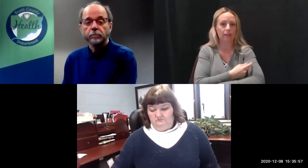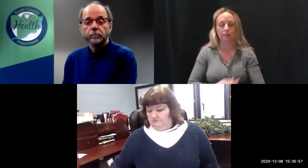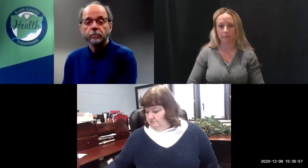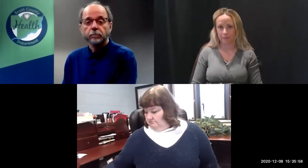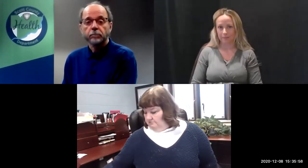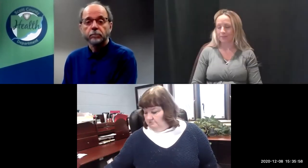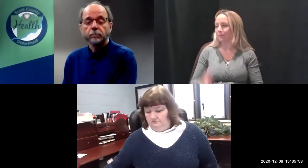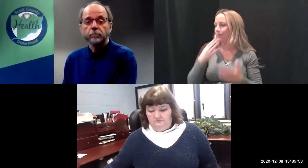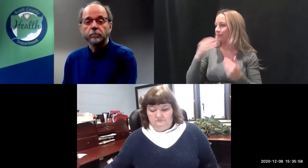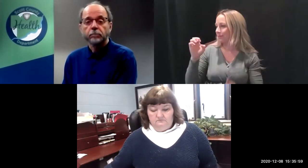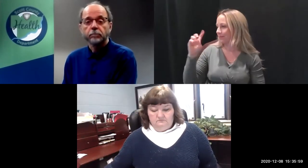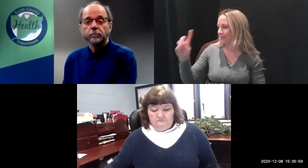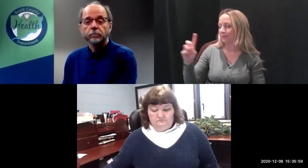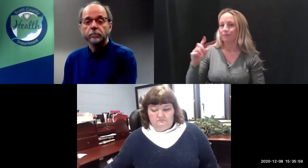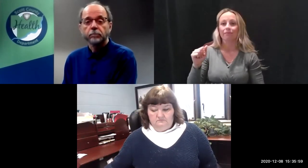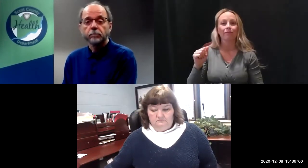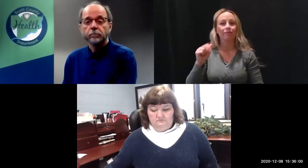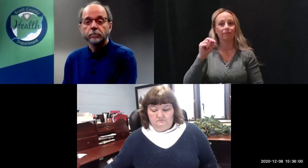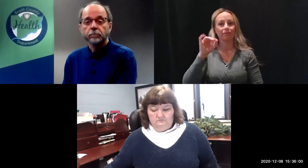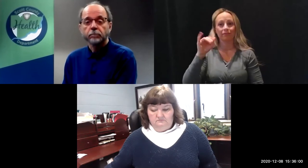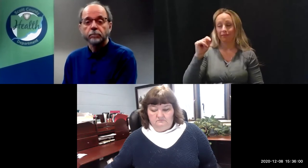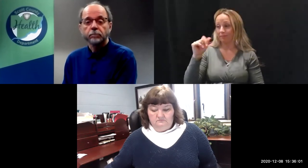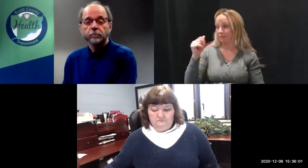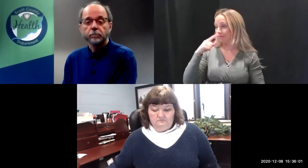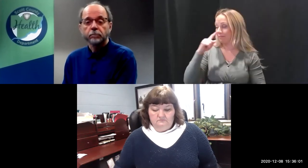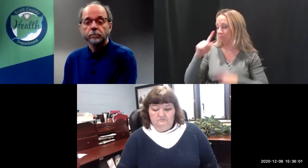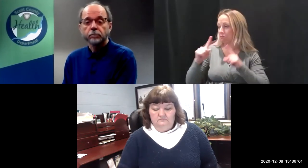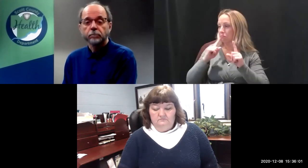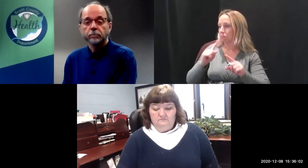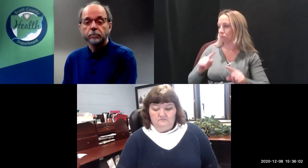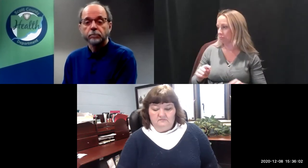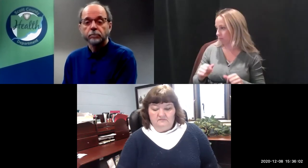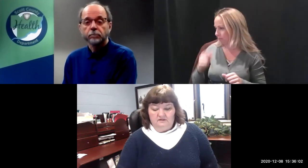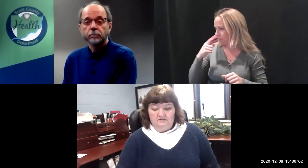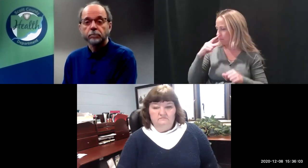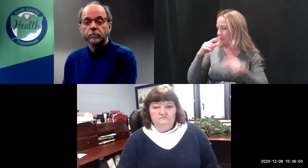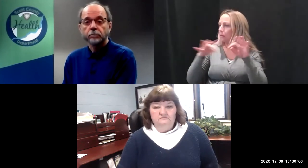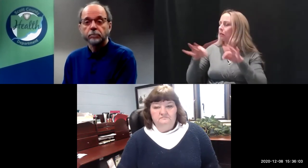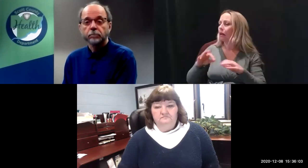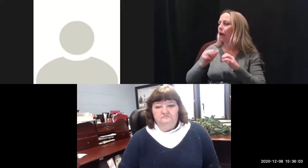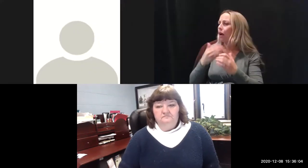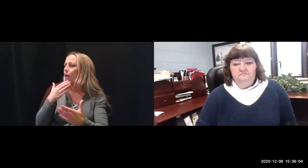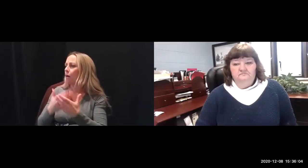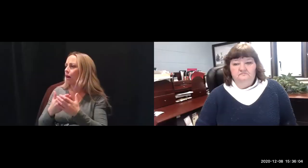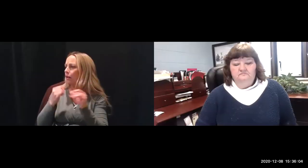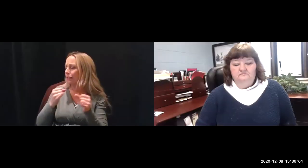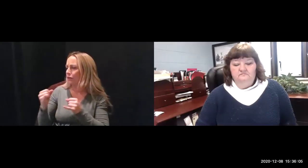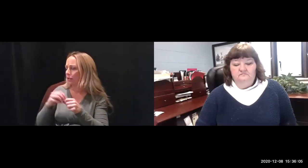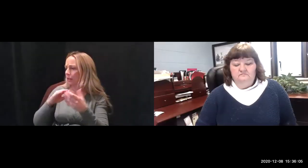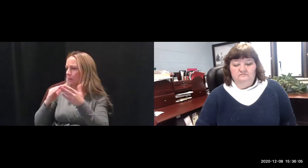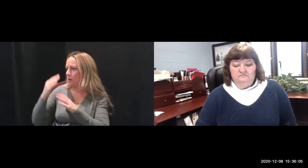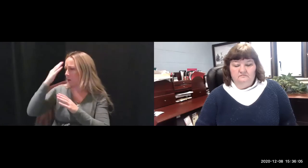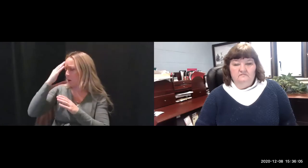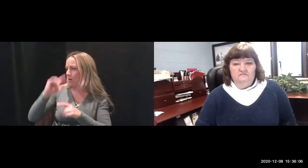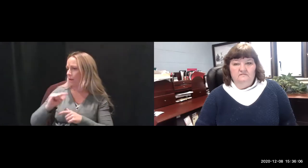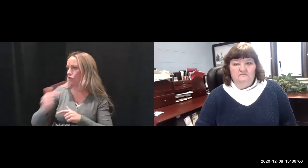Thanks, Ed. Now let's pull Nita in for some of these questions as well. Nita, can you explain how will individuals in the community know when it's their turn